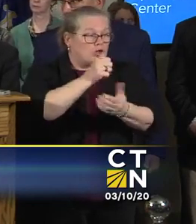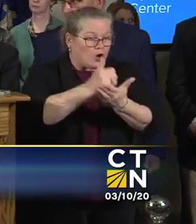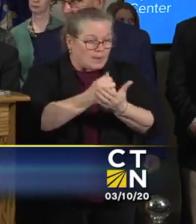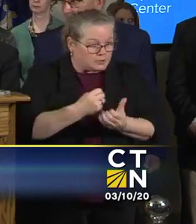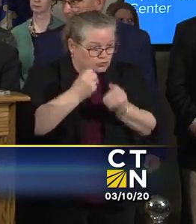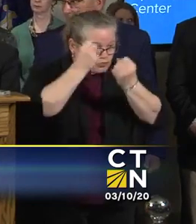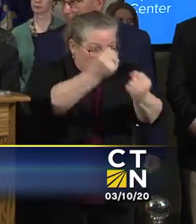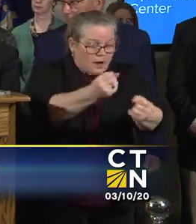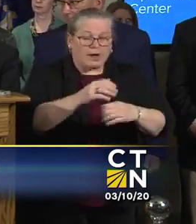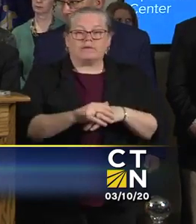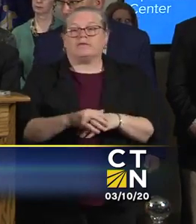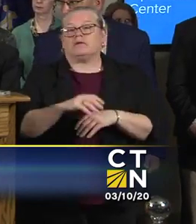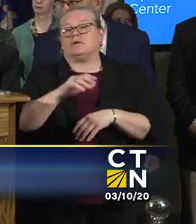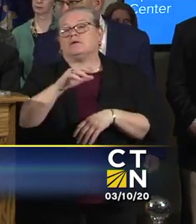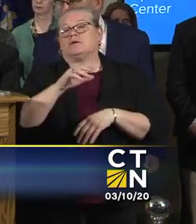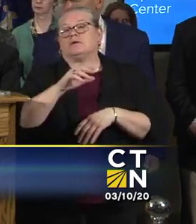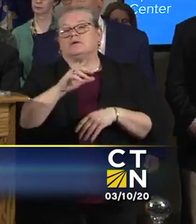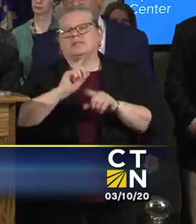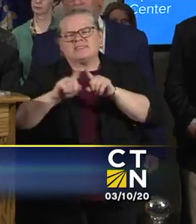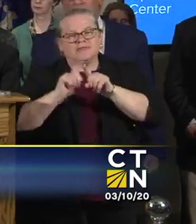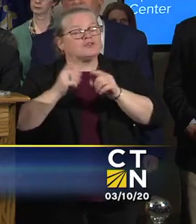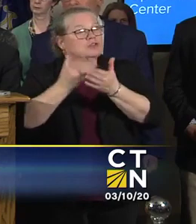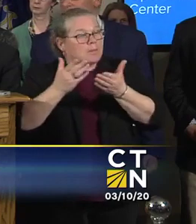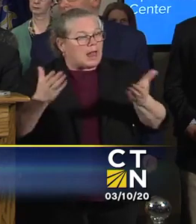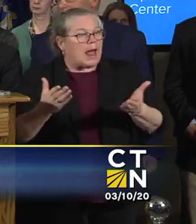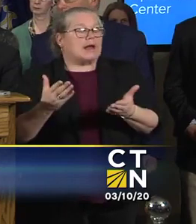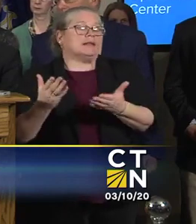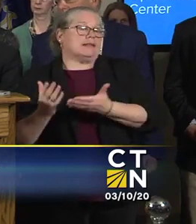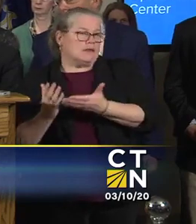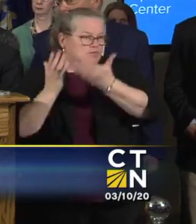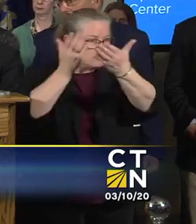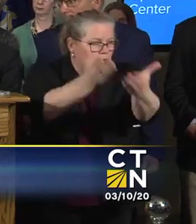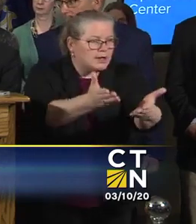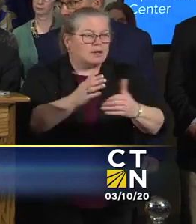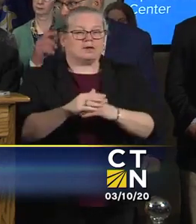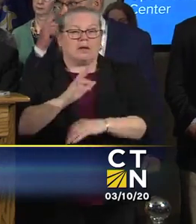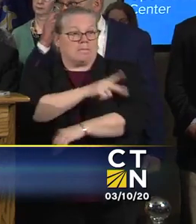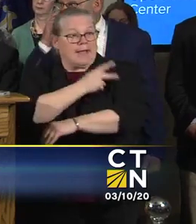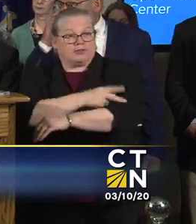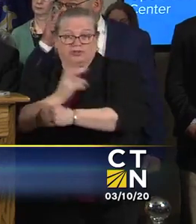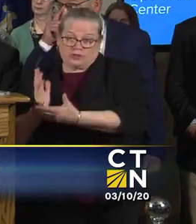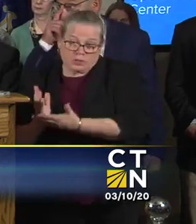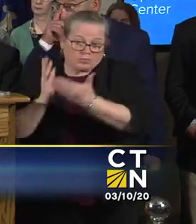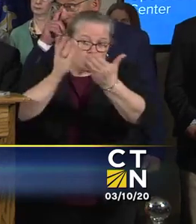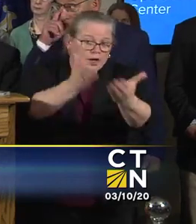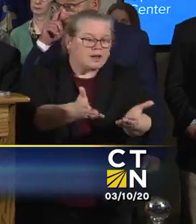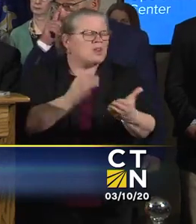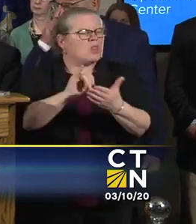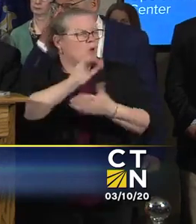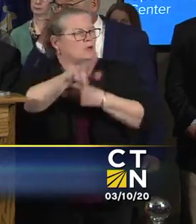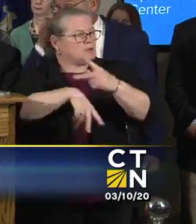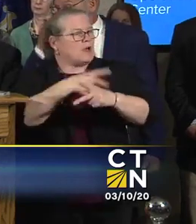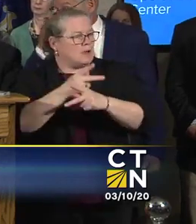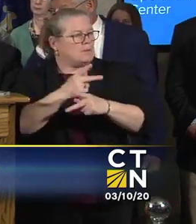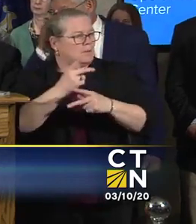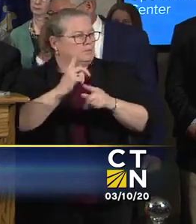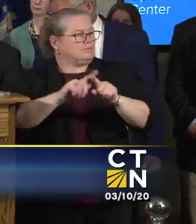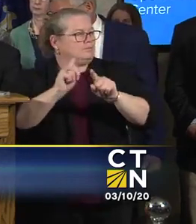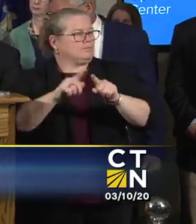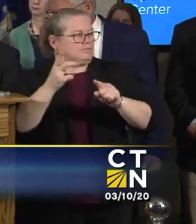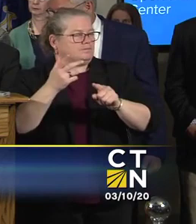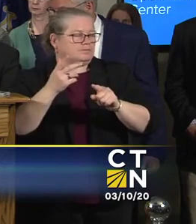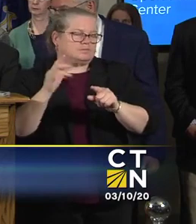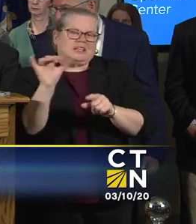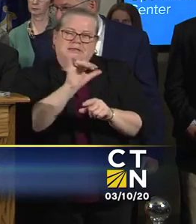delivering supplies, and they're actually doing all types of those efforts, just like many of the emergency support functions that we have stood